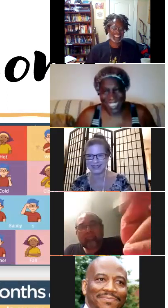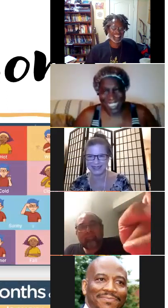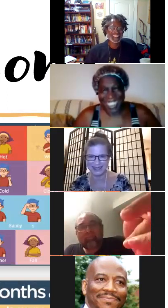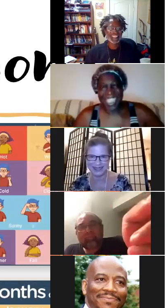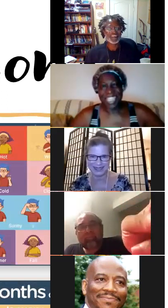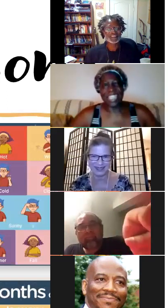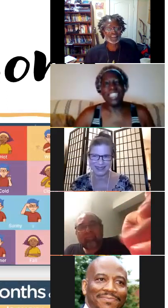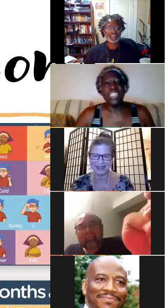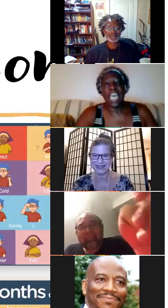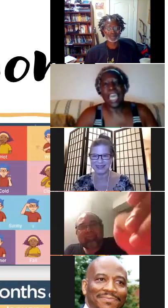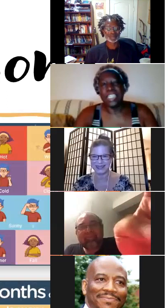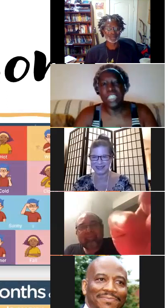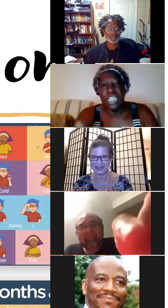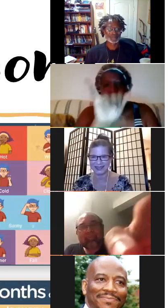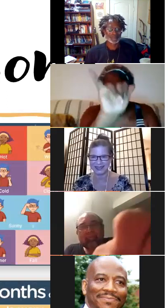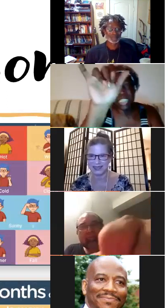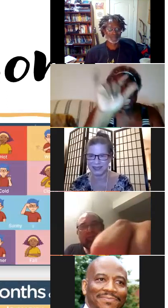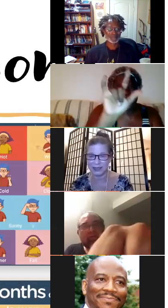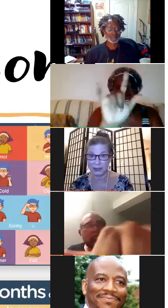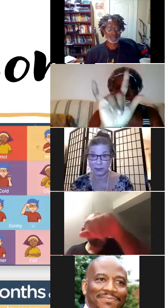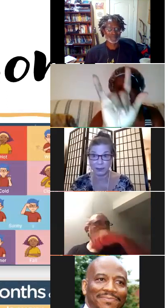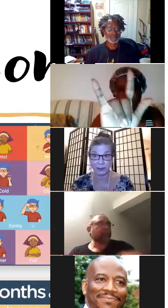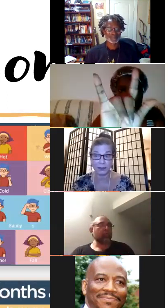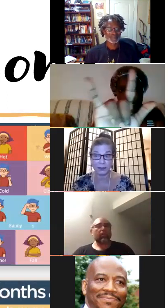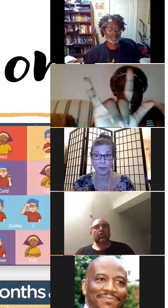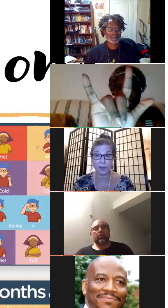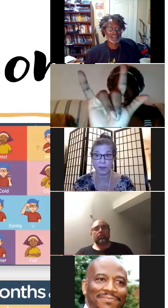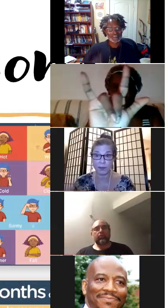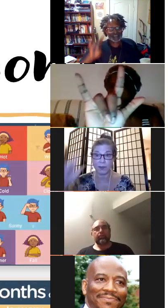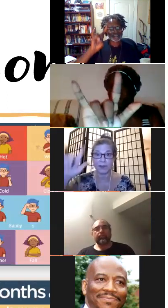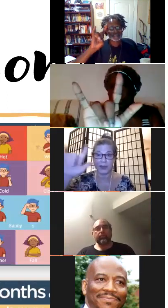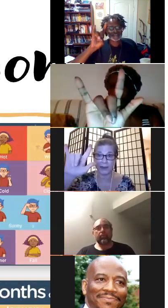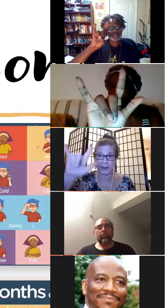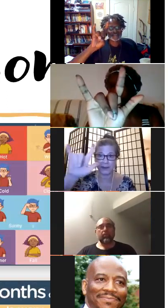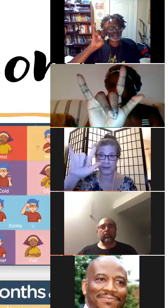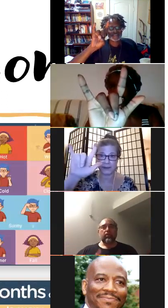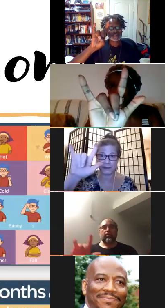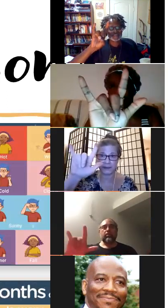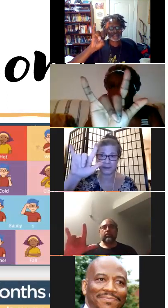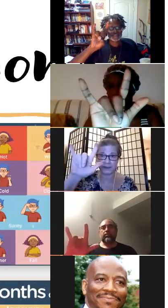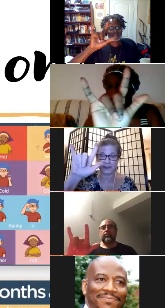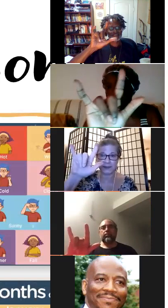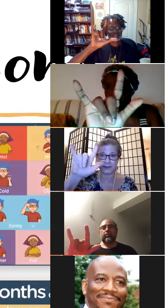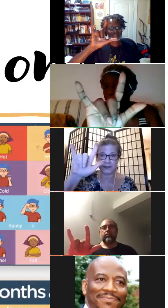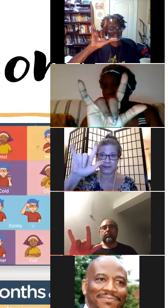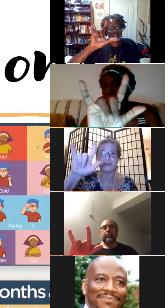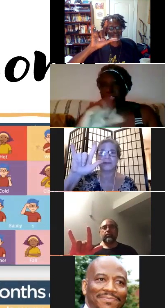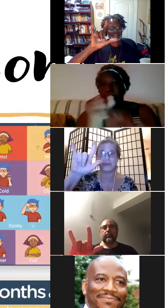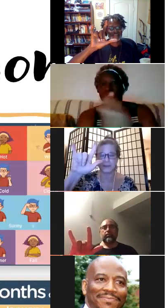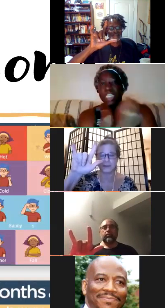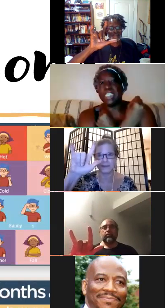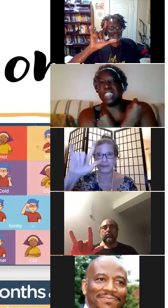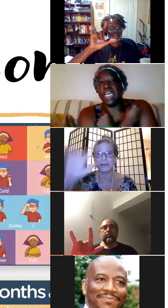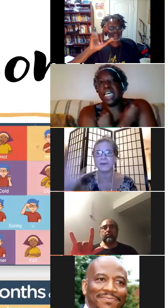That was This is I love you in A.S.L.